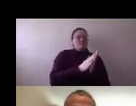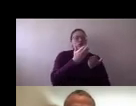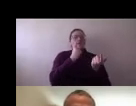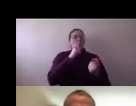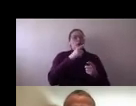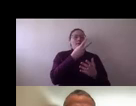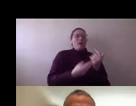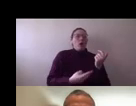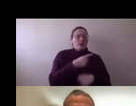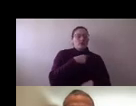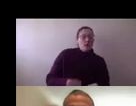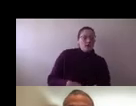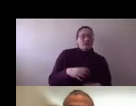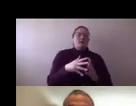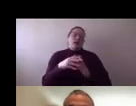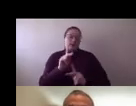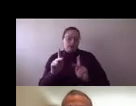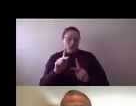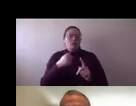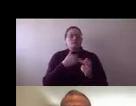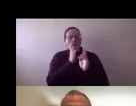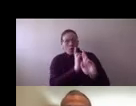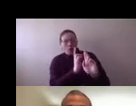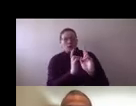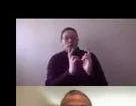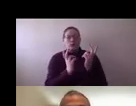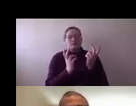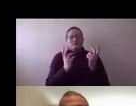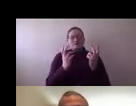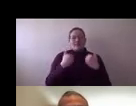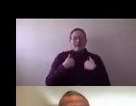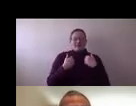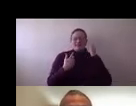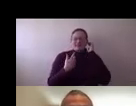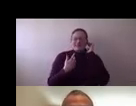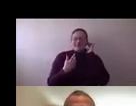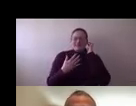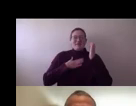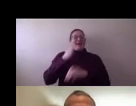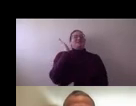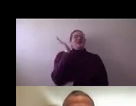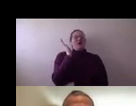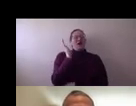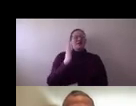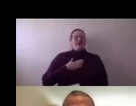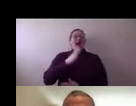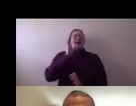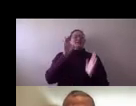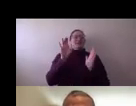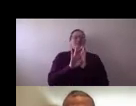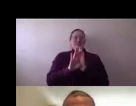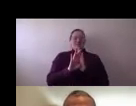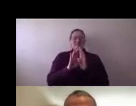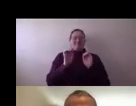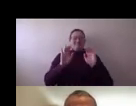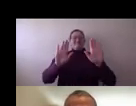Chinese and American people. So I'm very honored to have my talk, to have my image featured in connection with